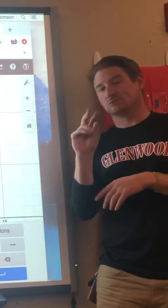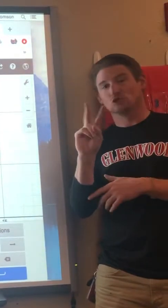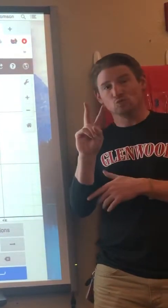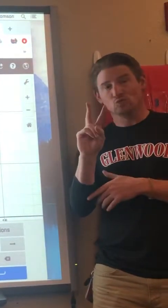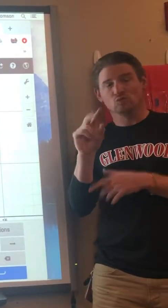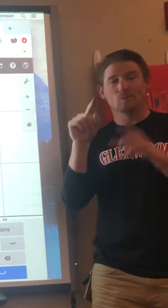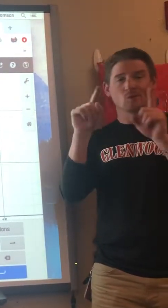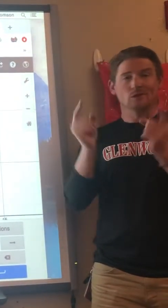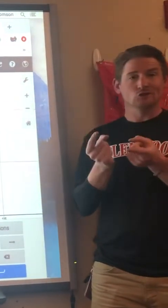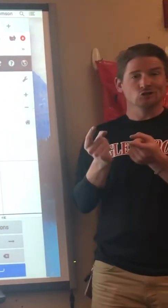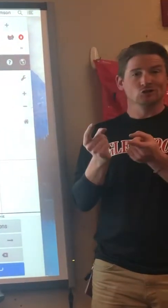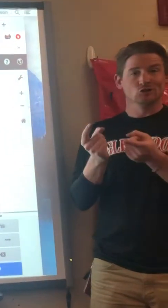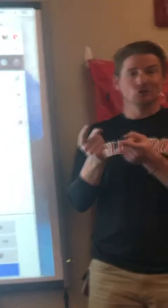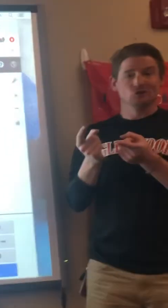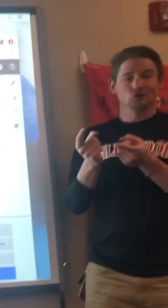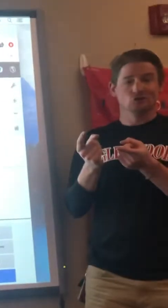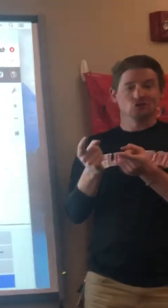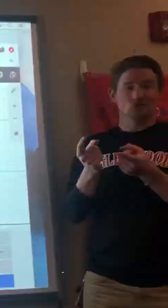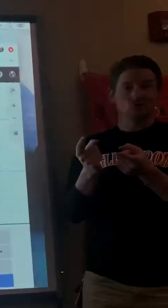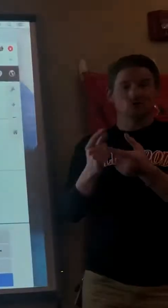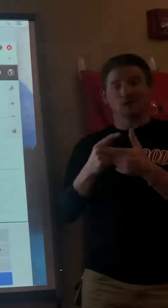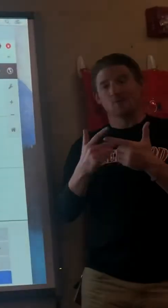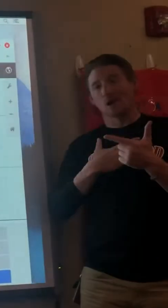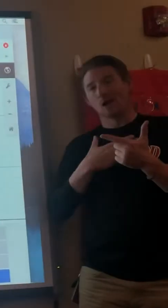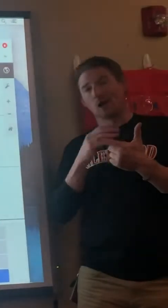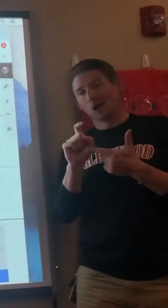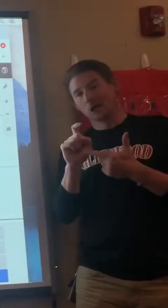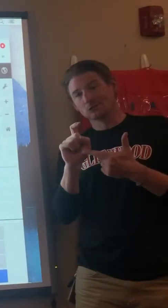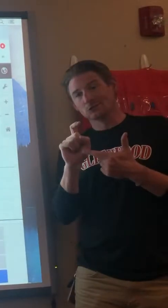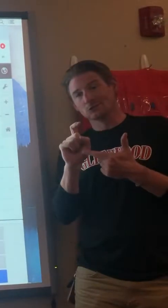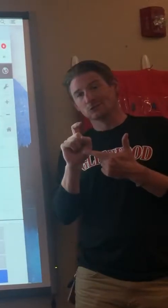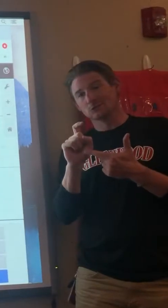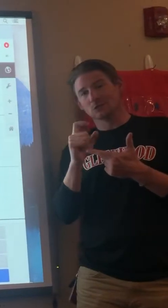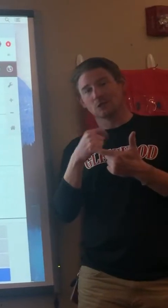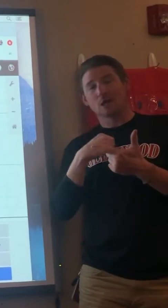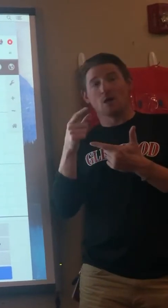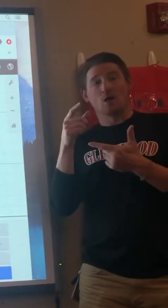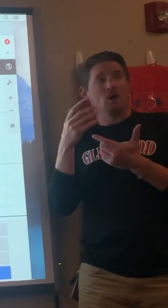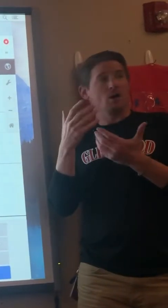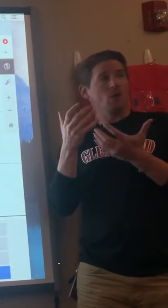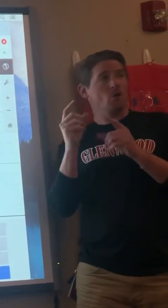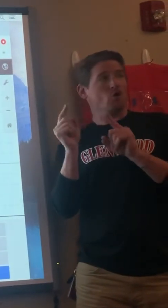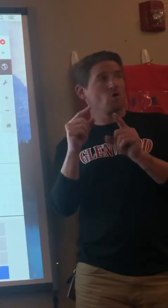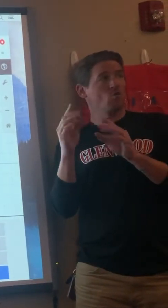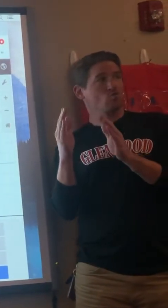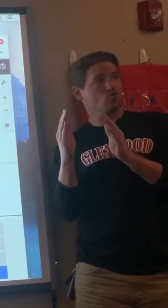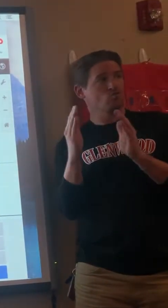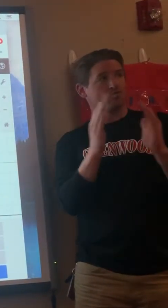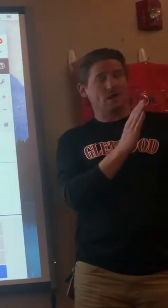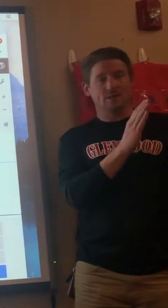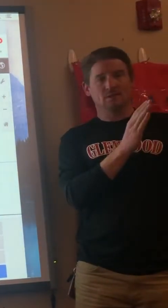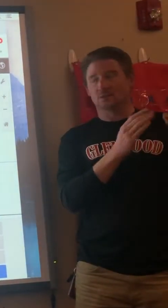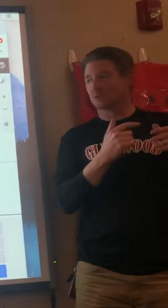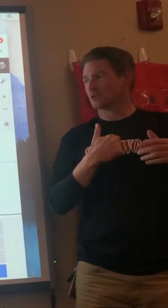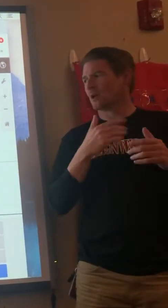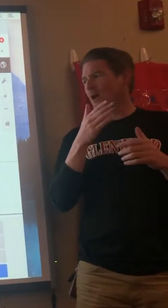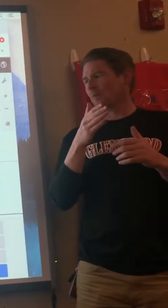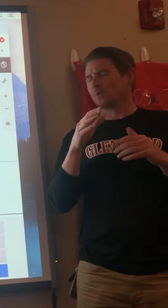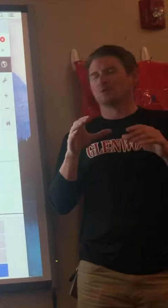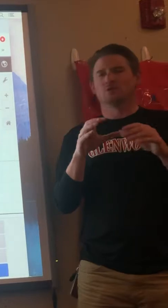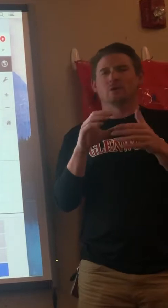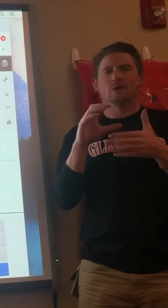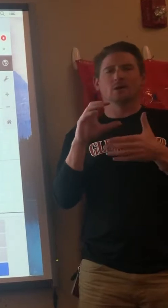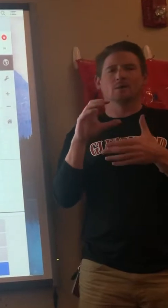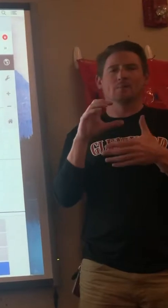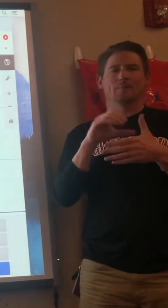a parenthesis, and then my x, and I want to go to the right. So I'm going to do a minus